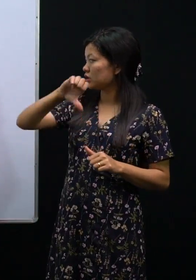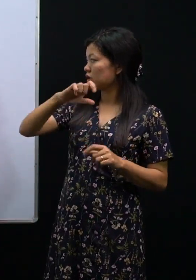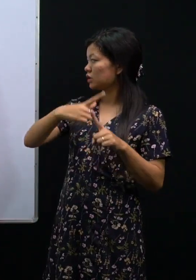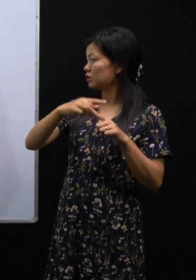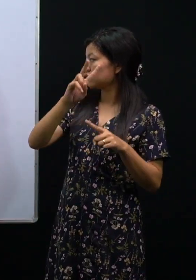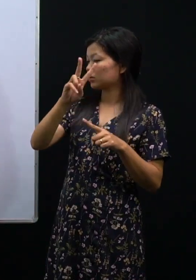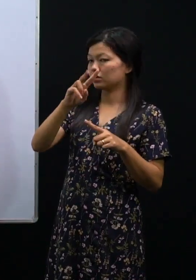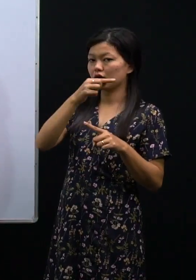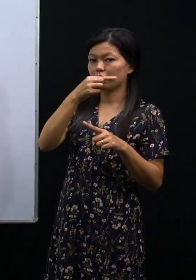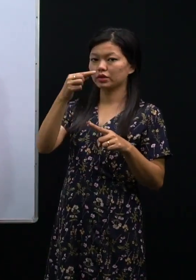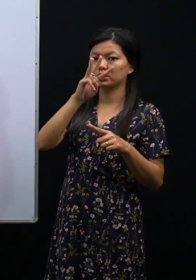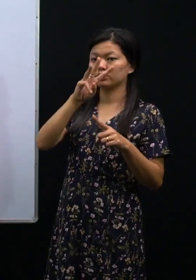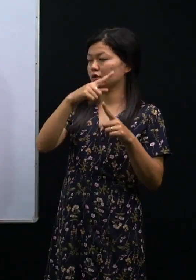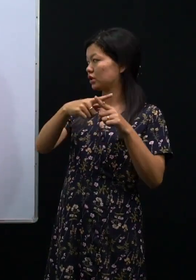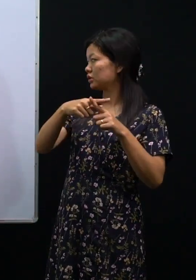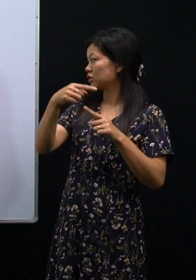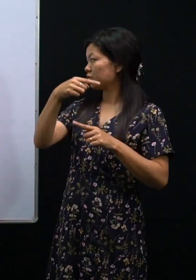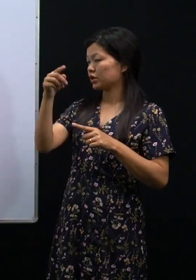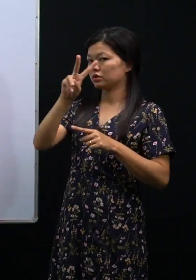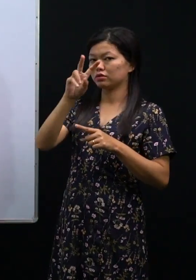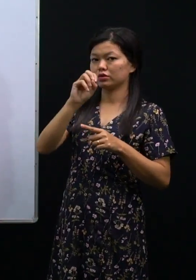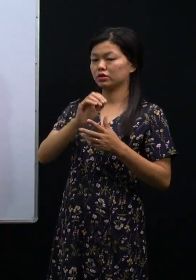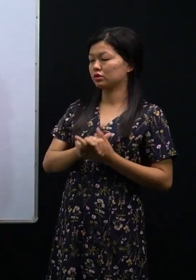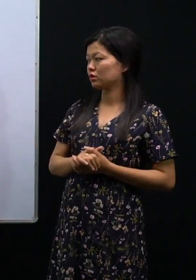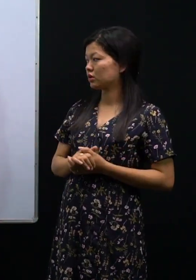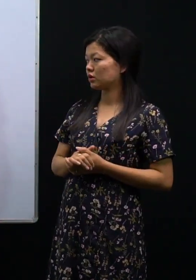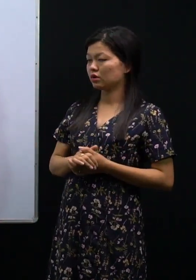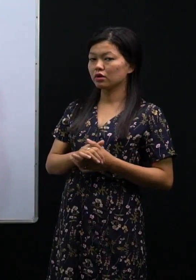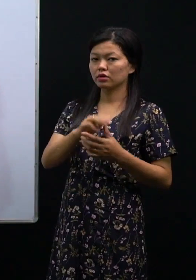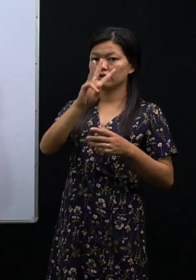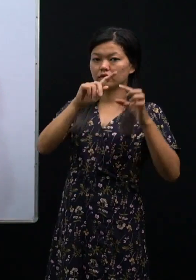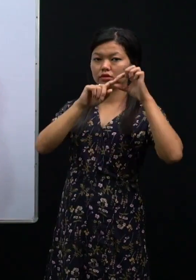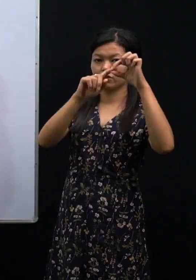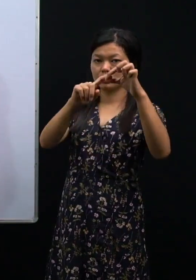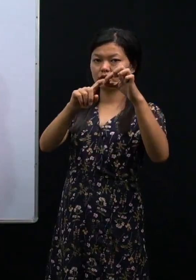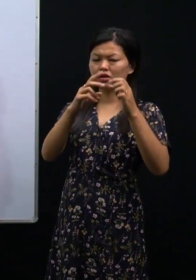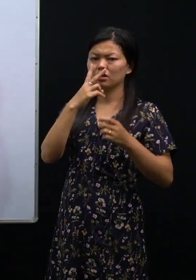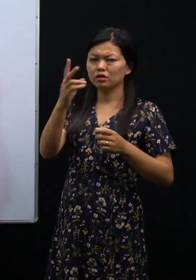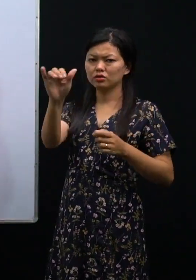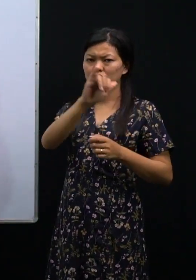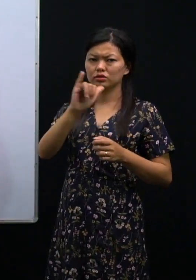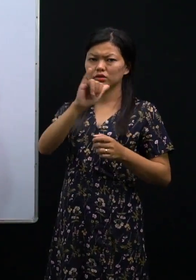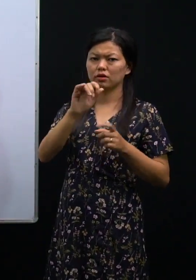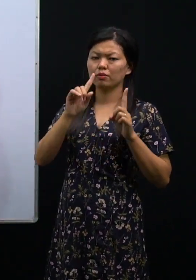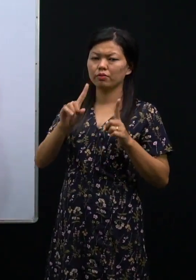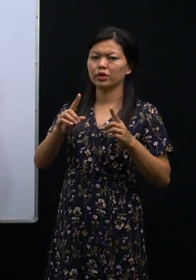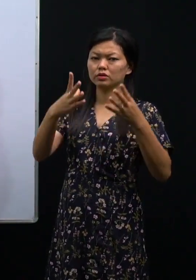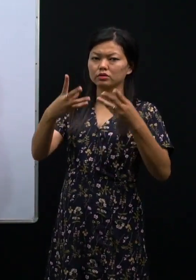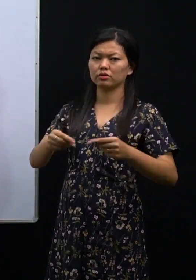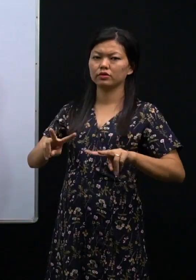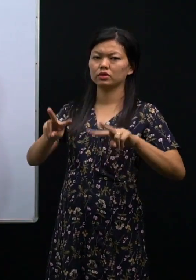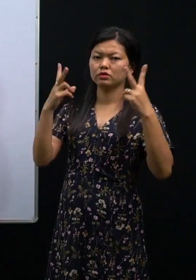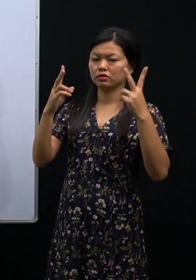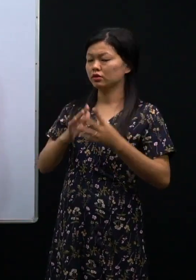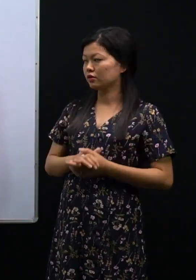the same formula. Now look at here, these questions. It also looks like same, but not look like same, but not exactly